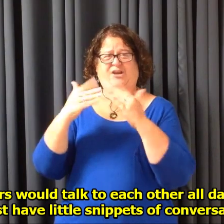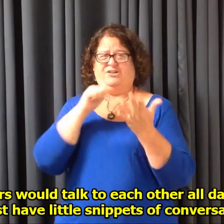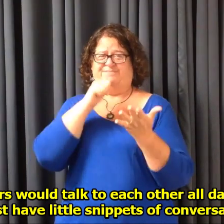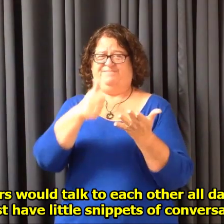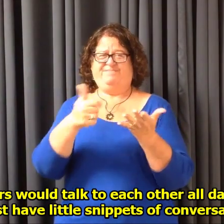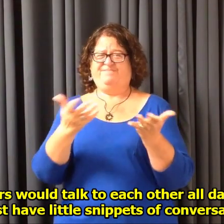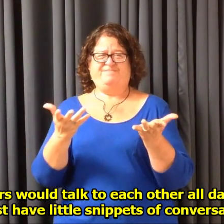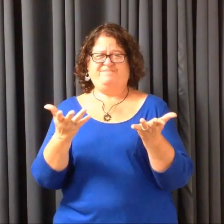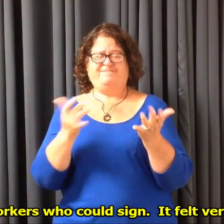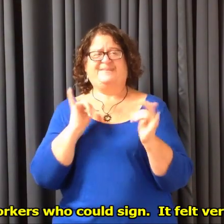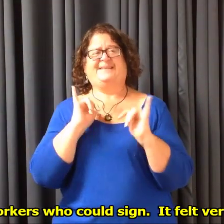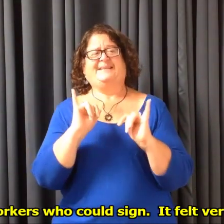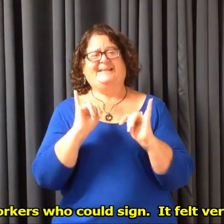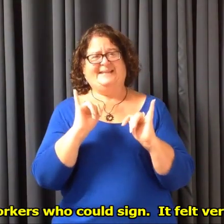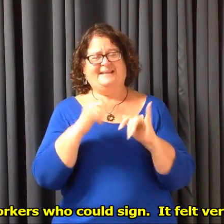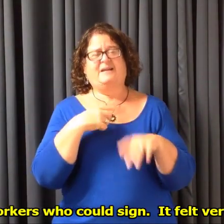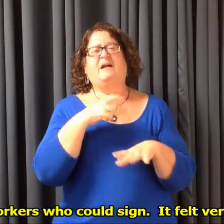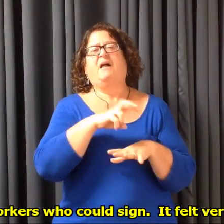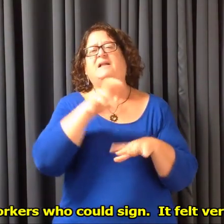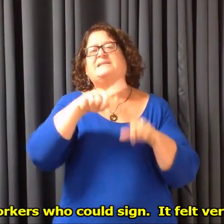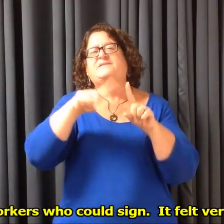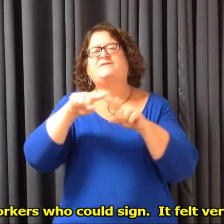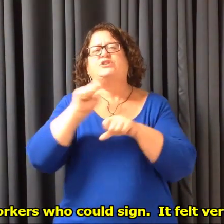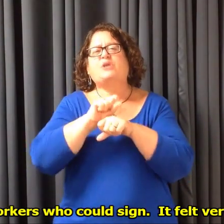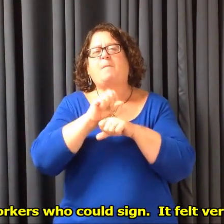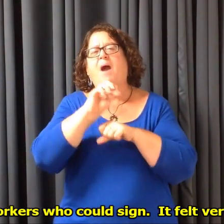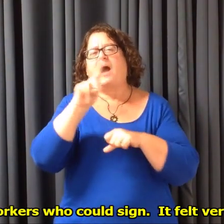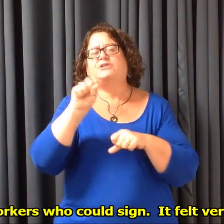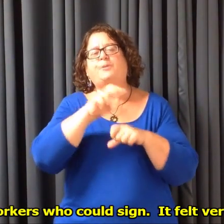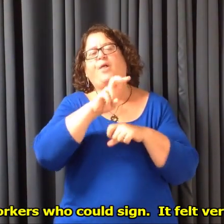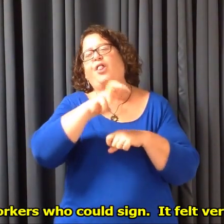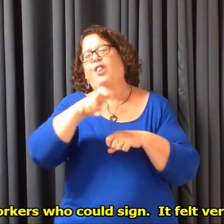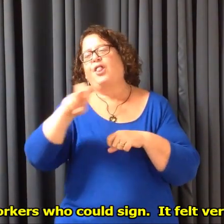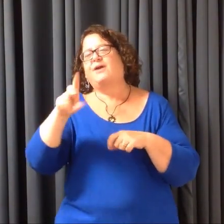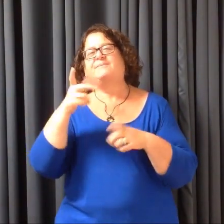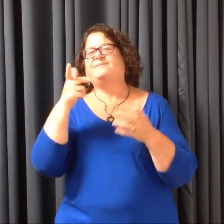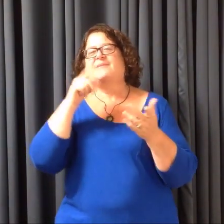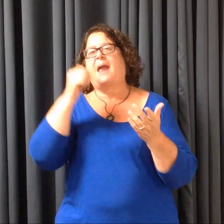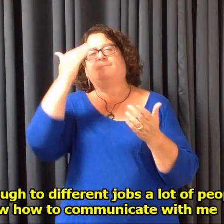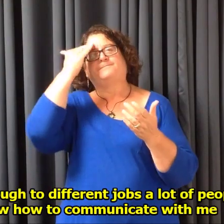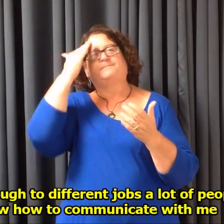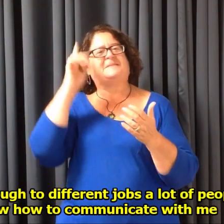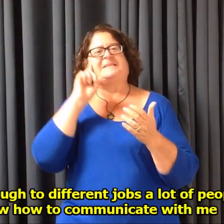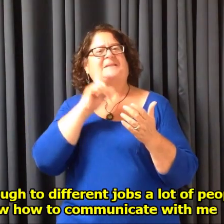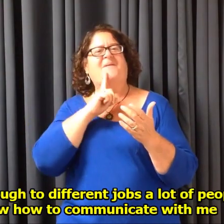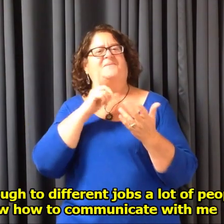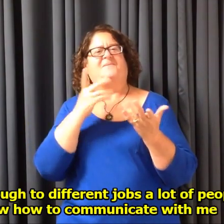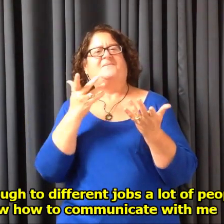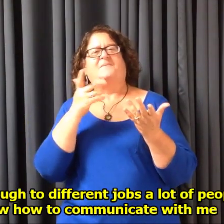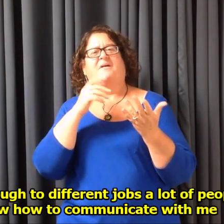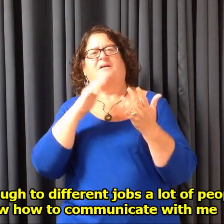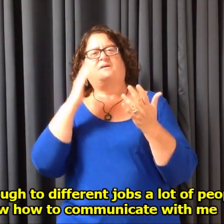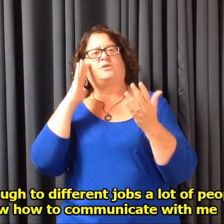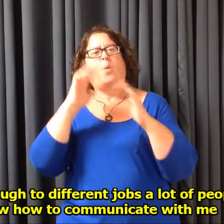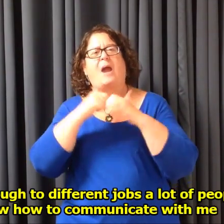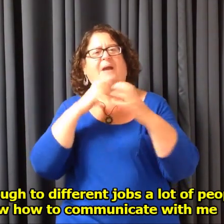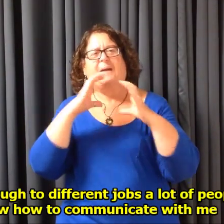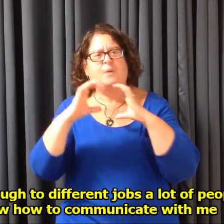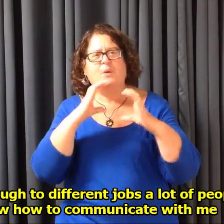snippets of conversation with my coworkers who could sign. It felt very unfair. As I went through to different jobs, a lot of people didn't